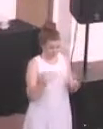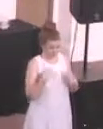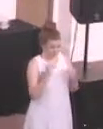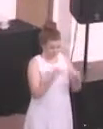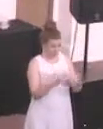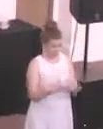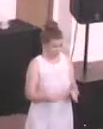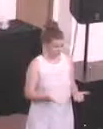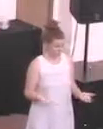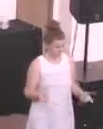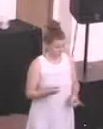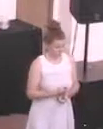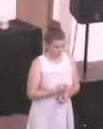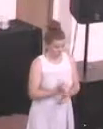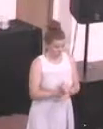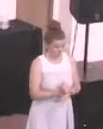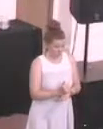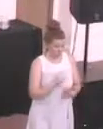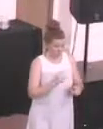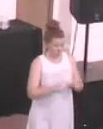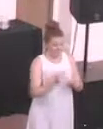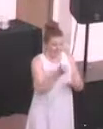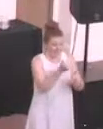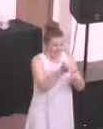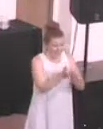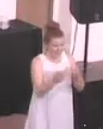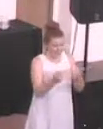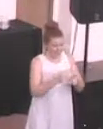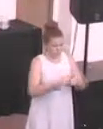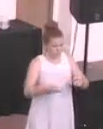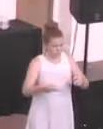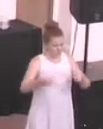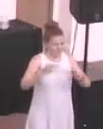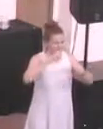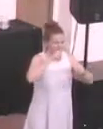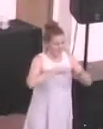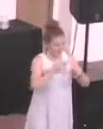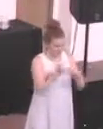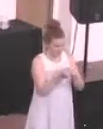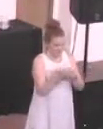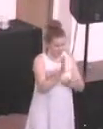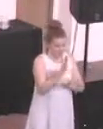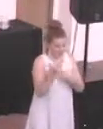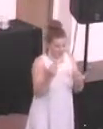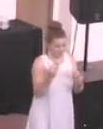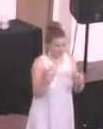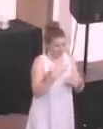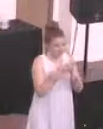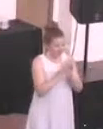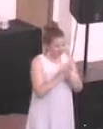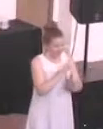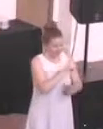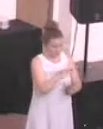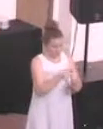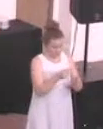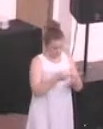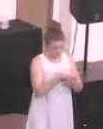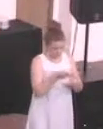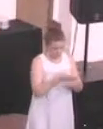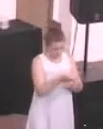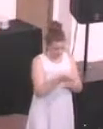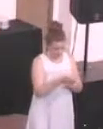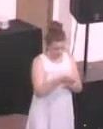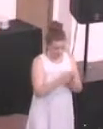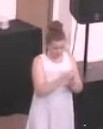of you have nothing to lose, amen, but everything to gain in God. So I'm going to ask you to be real honest with me. Where's this microphone? Is this microphone working